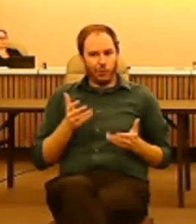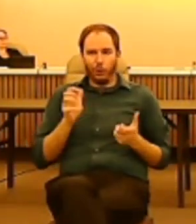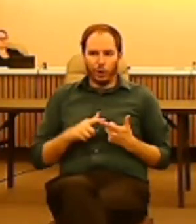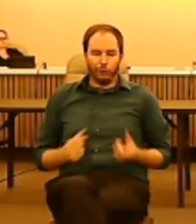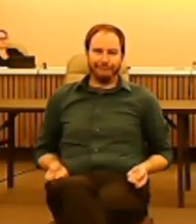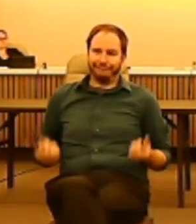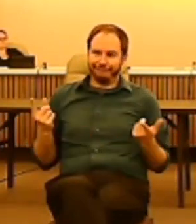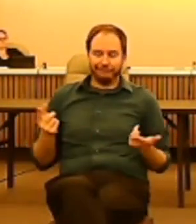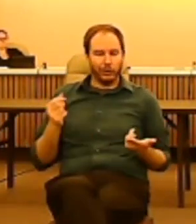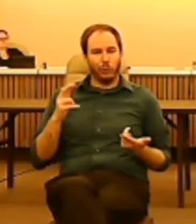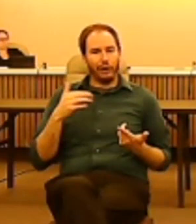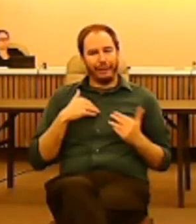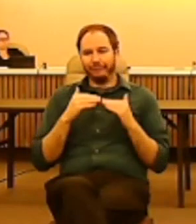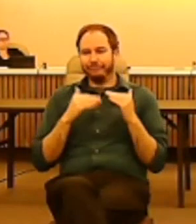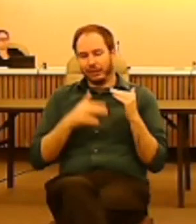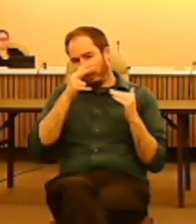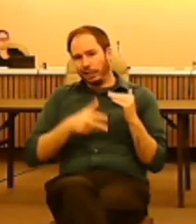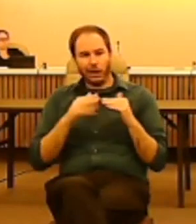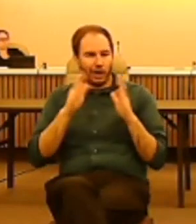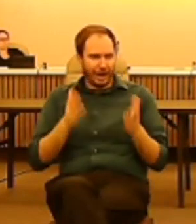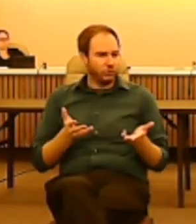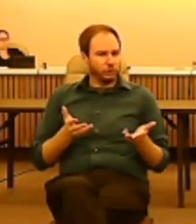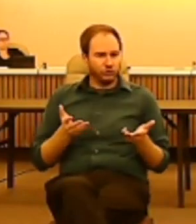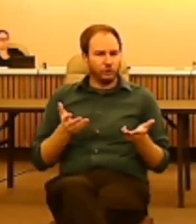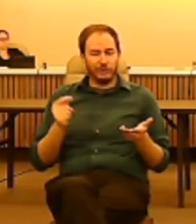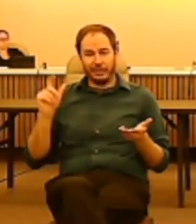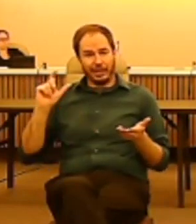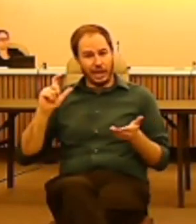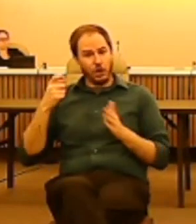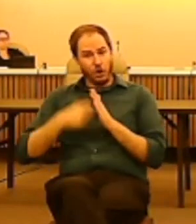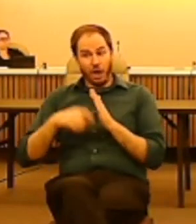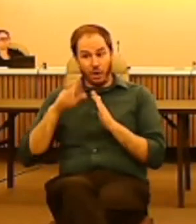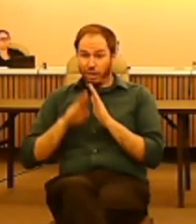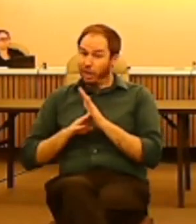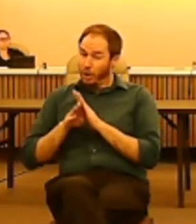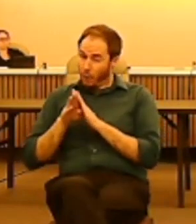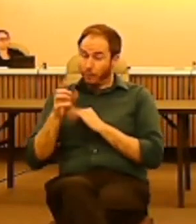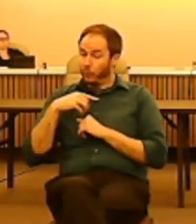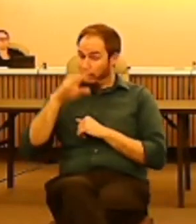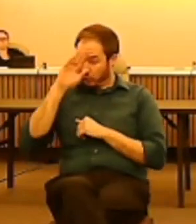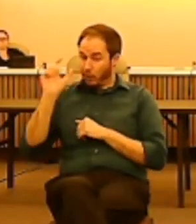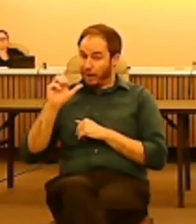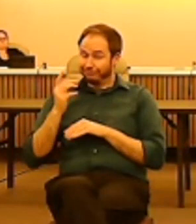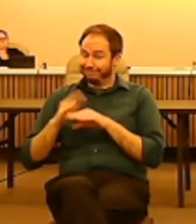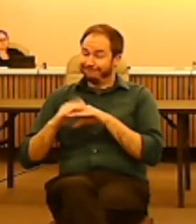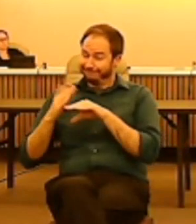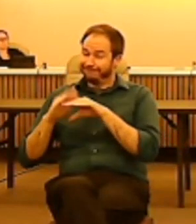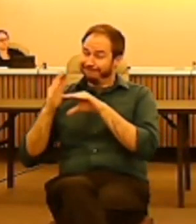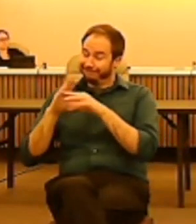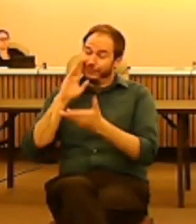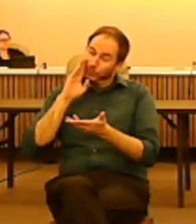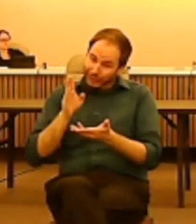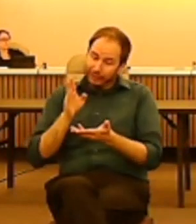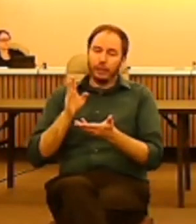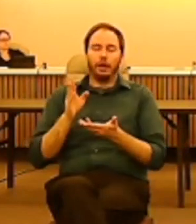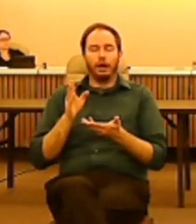a substandard building. And I think as energy costs go up, and we know they're going up, they're going to keep going up. I think